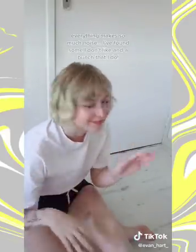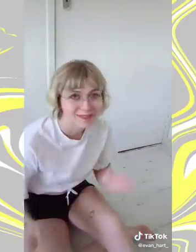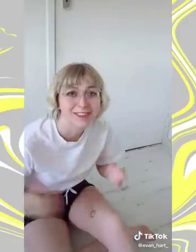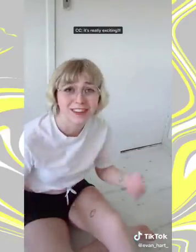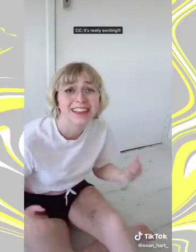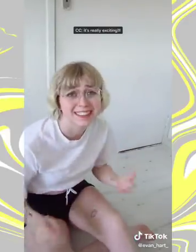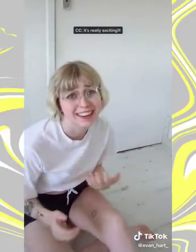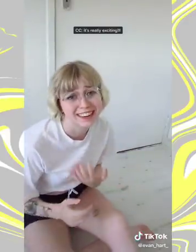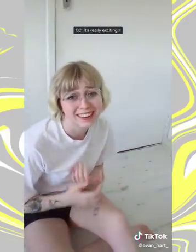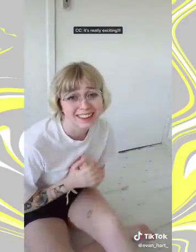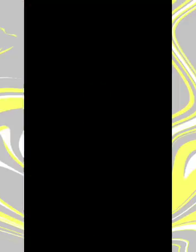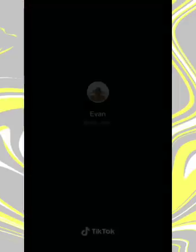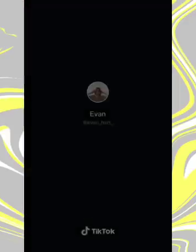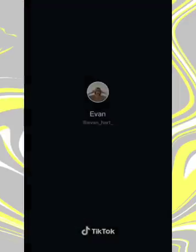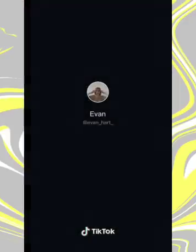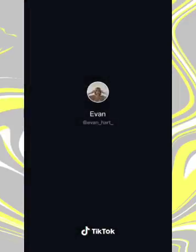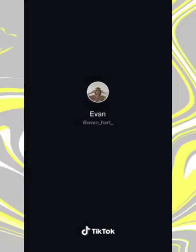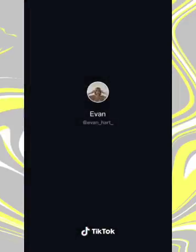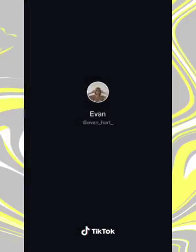It's really exciting.